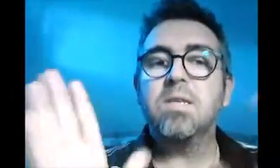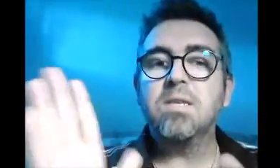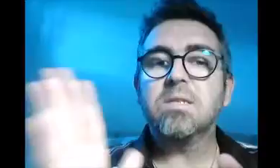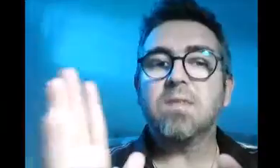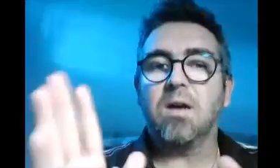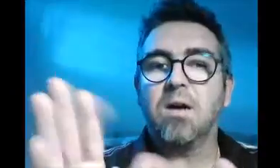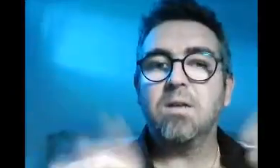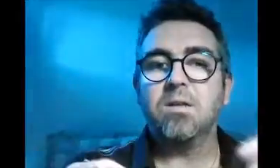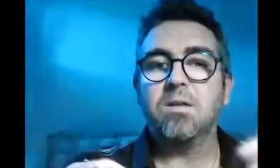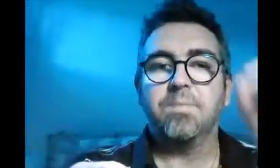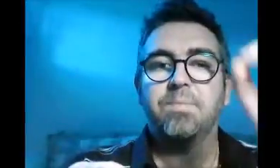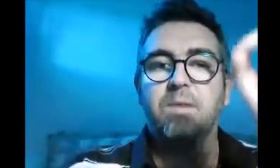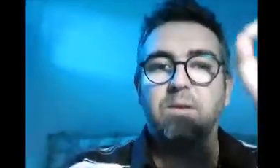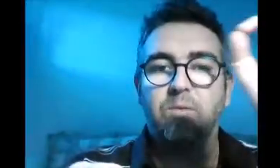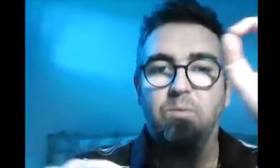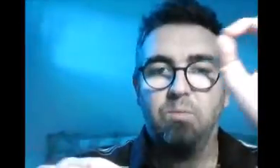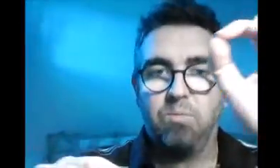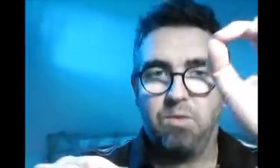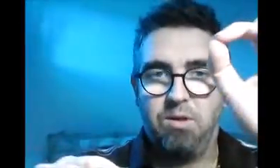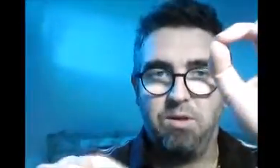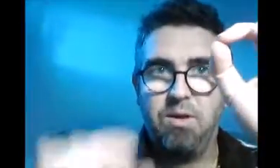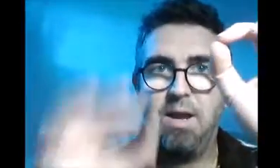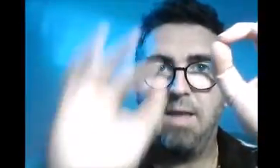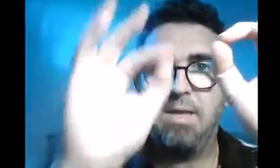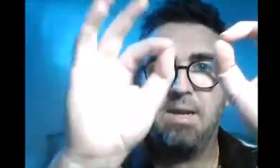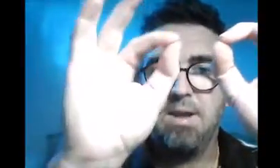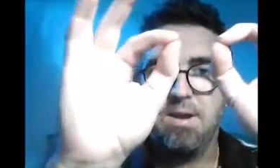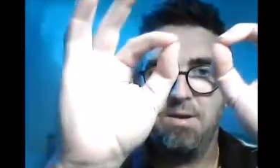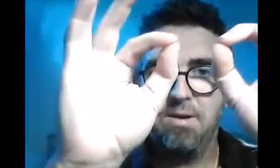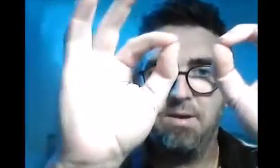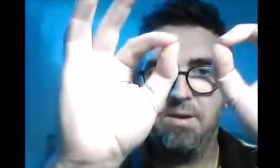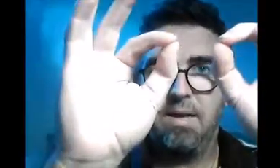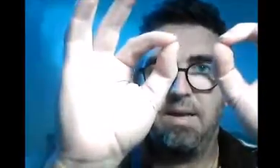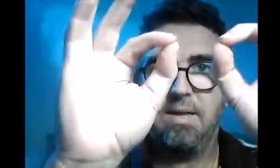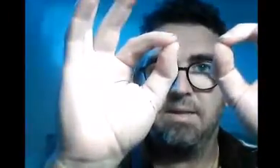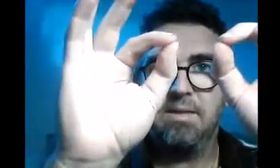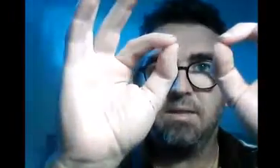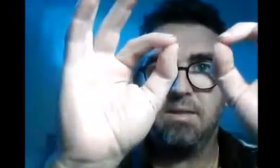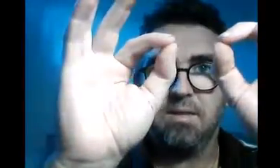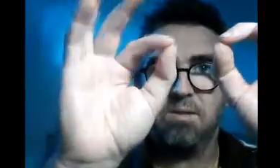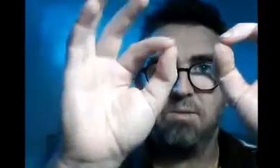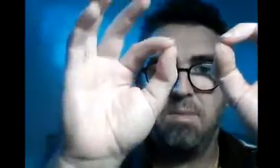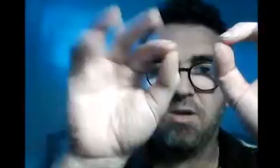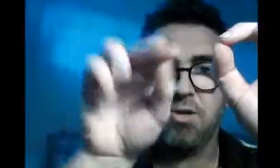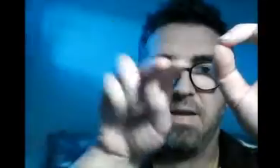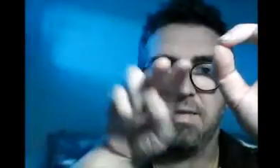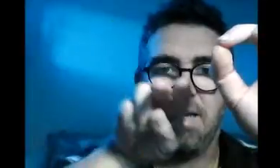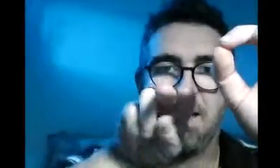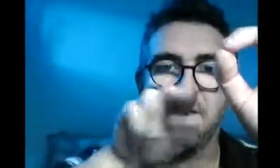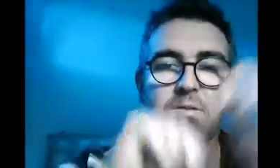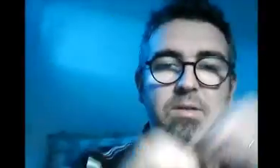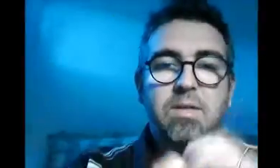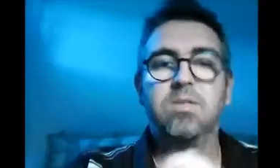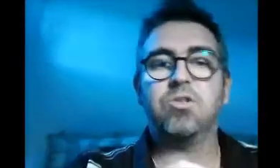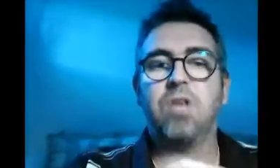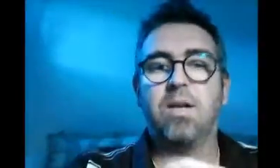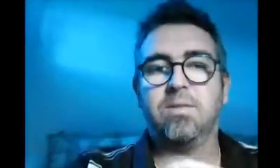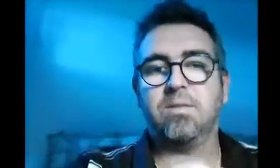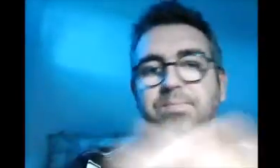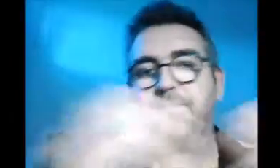this star here and then here, and the distance we measure as an angle is just